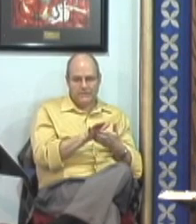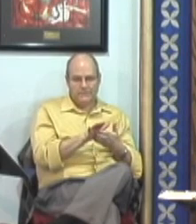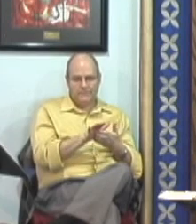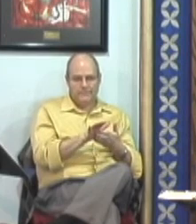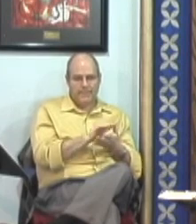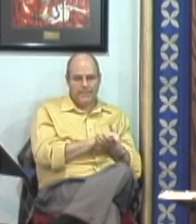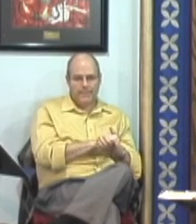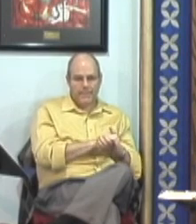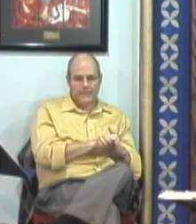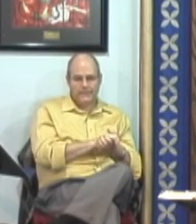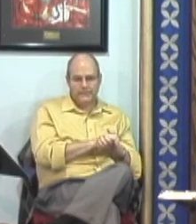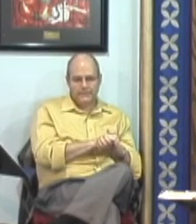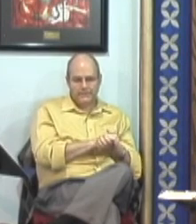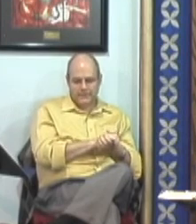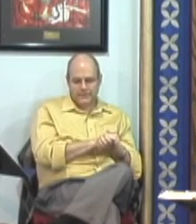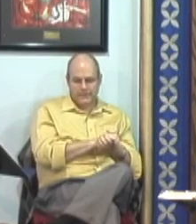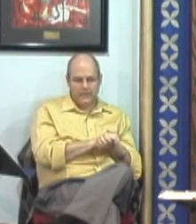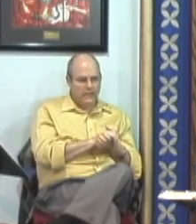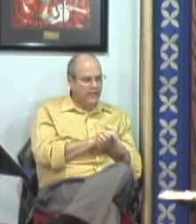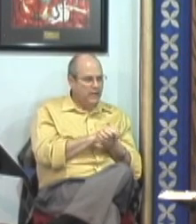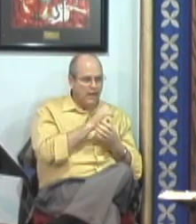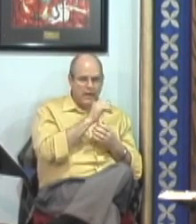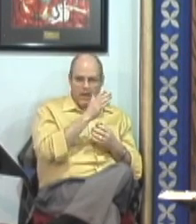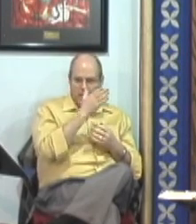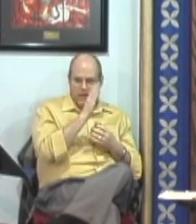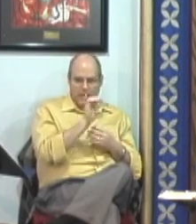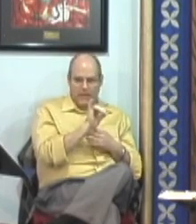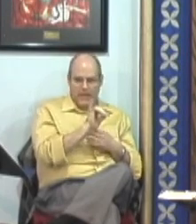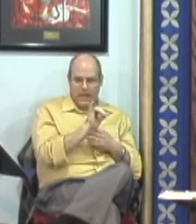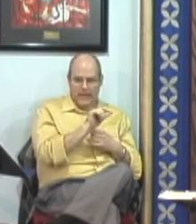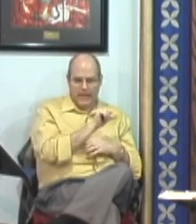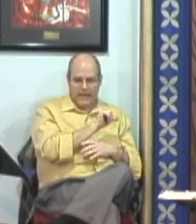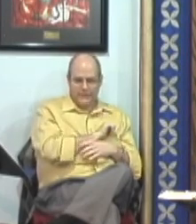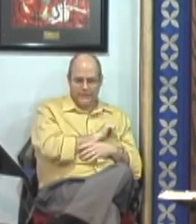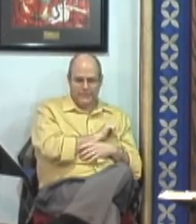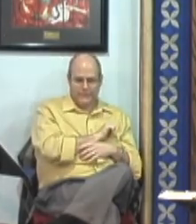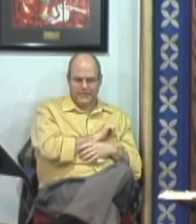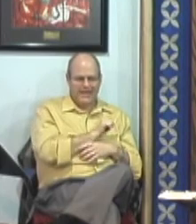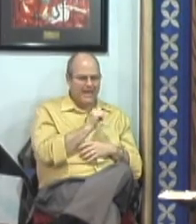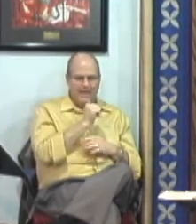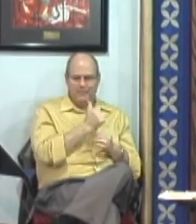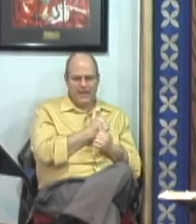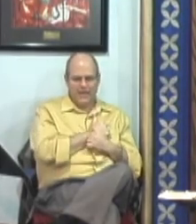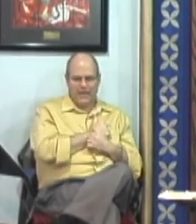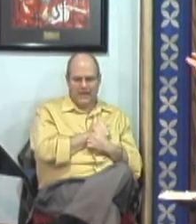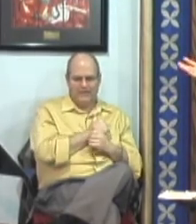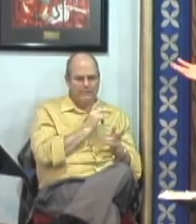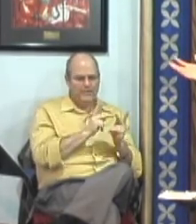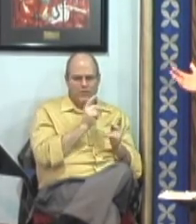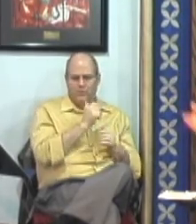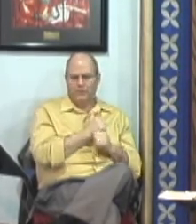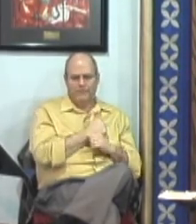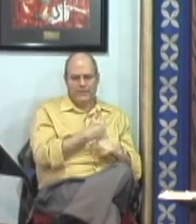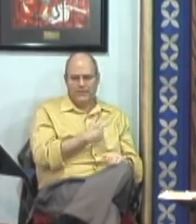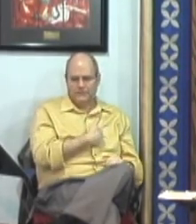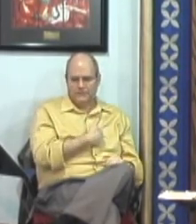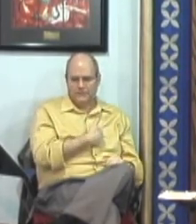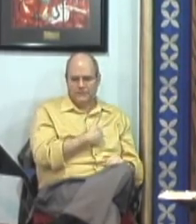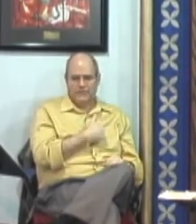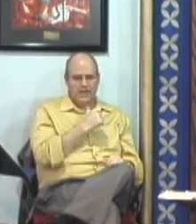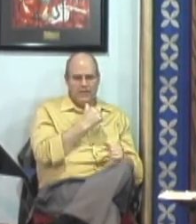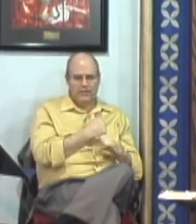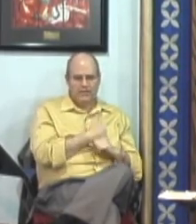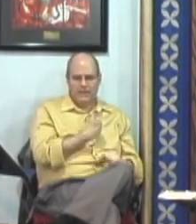away with. Ungodly attitudes like, I'm not loved. Nobody loves me. I don't